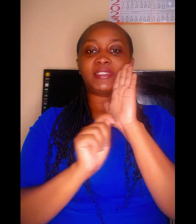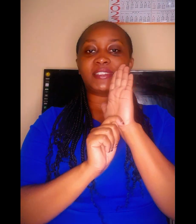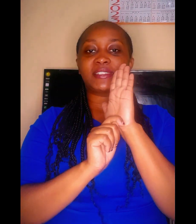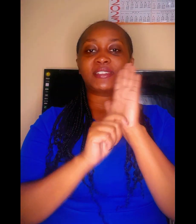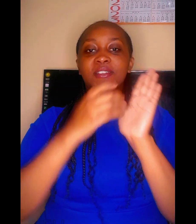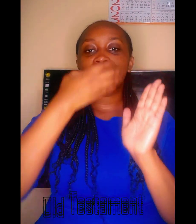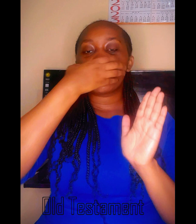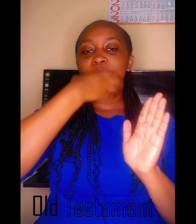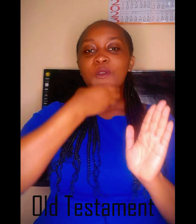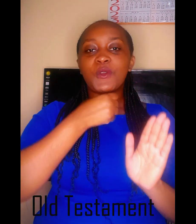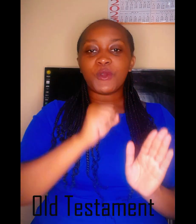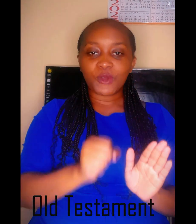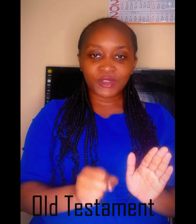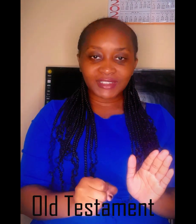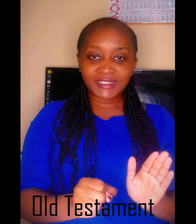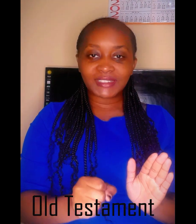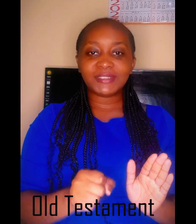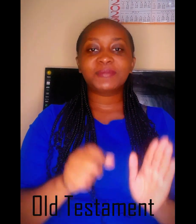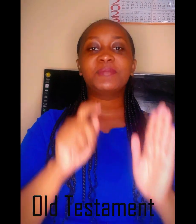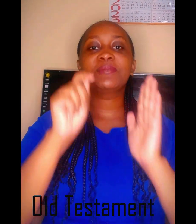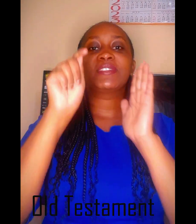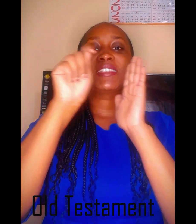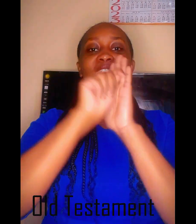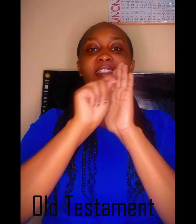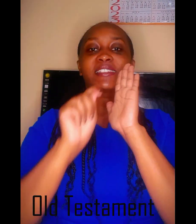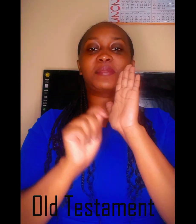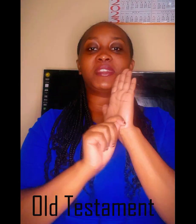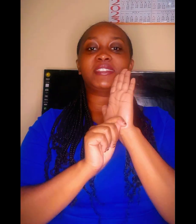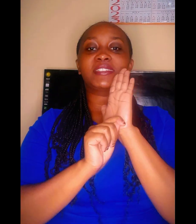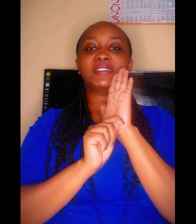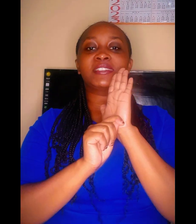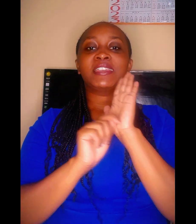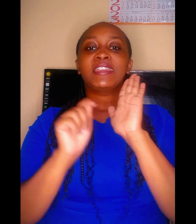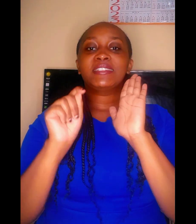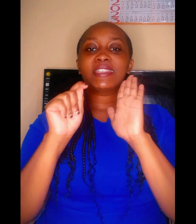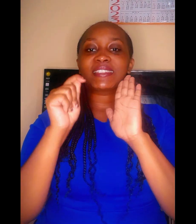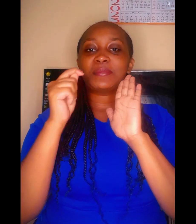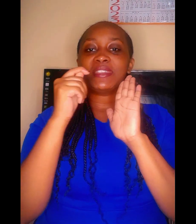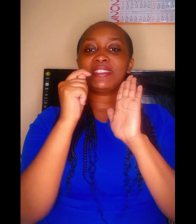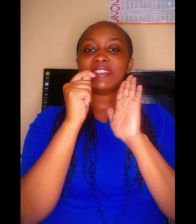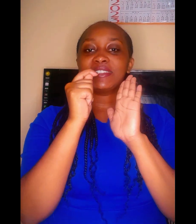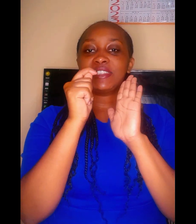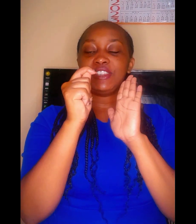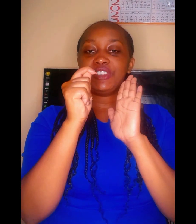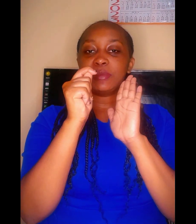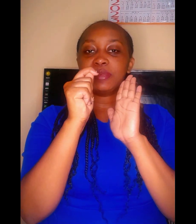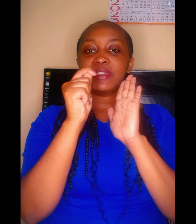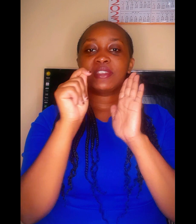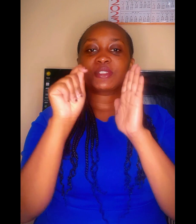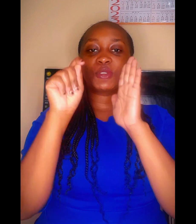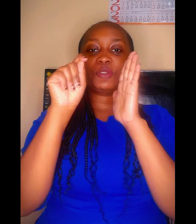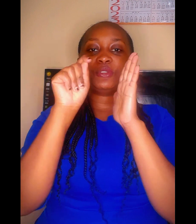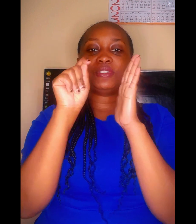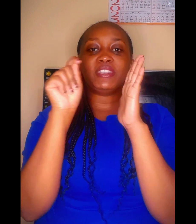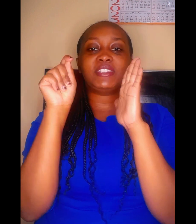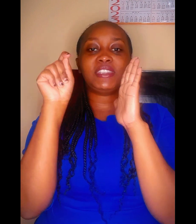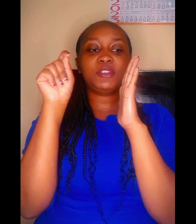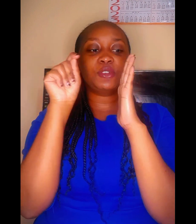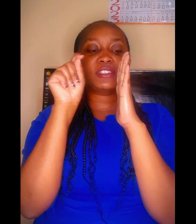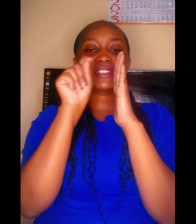Testament. Old Testament. Testament is T-shape, so the T goes